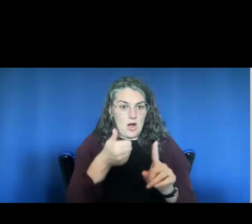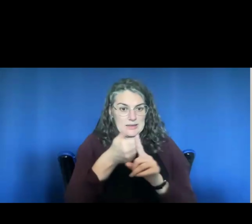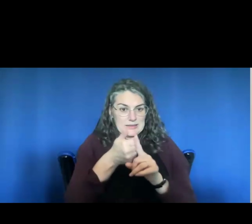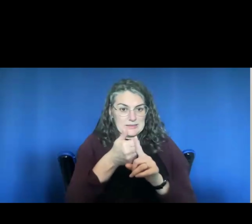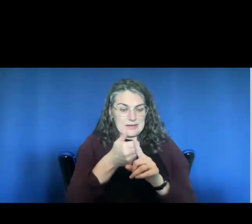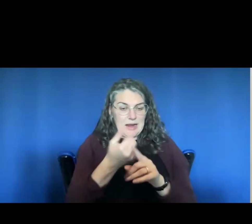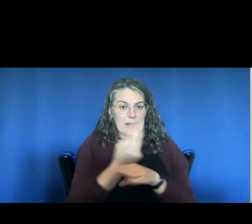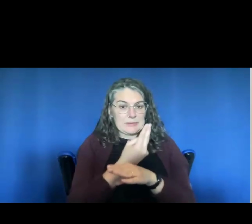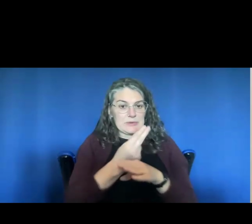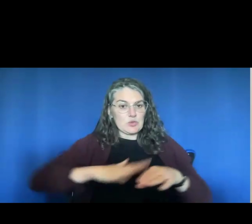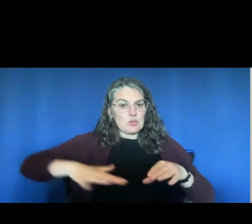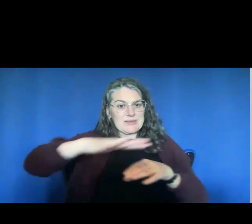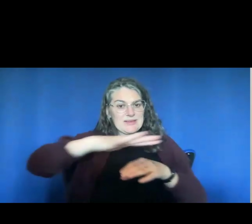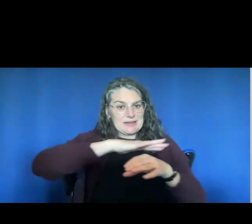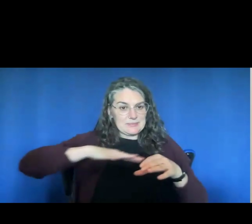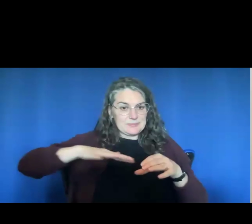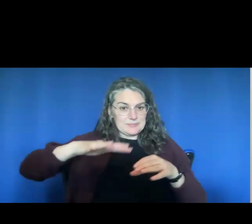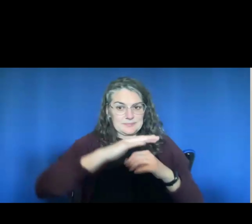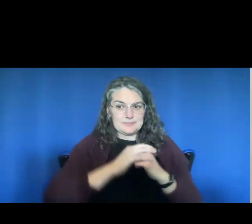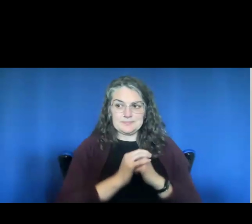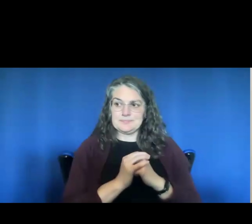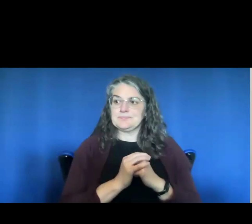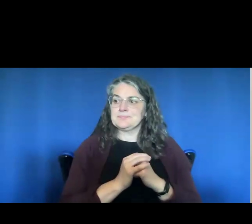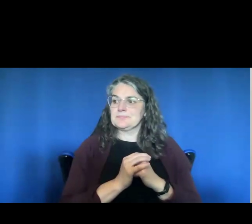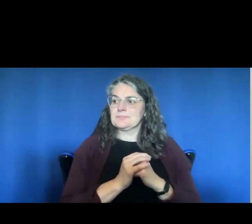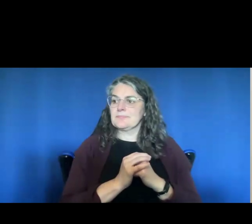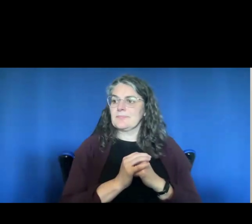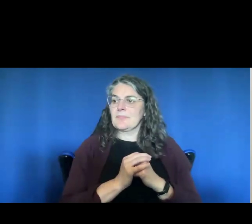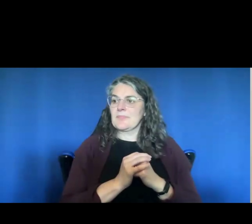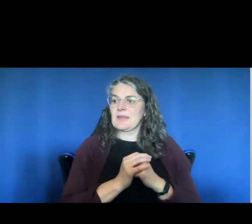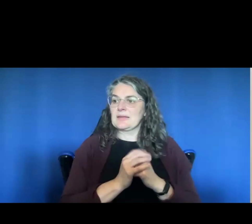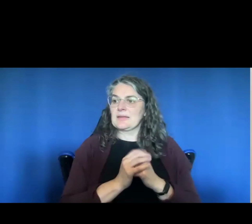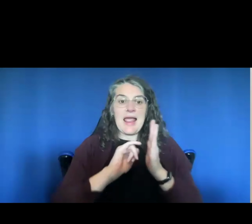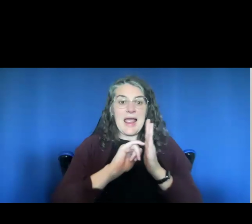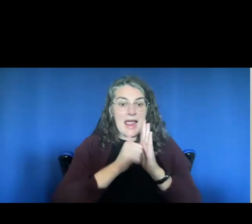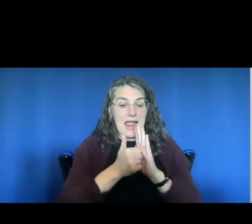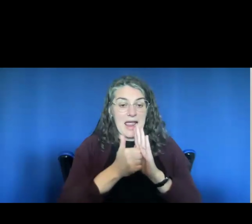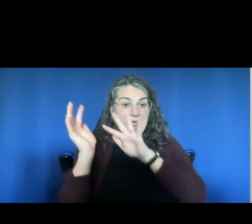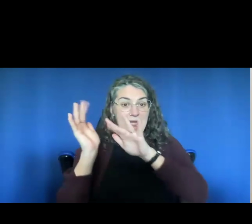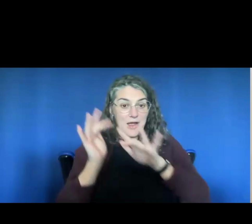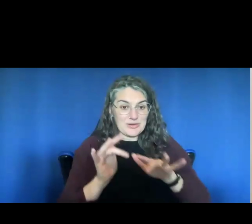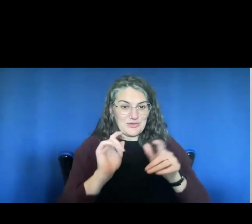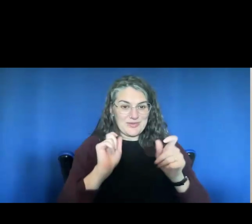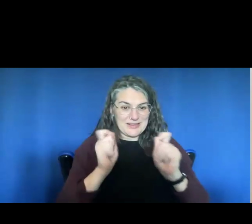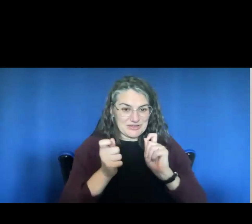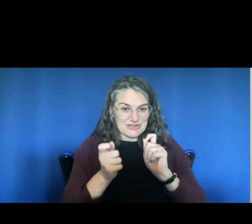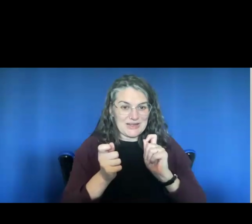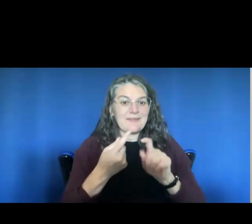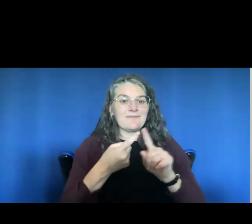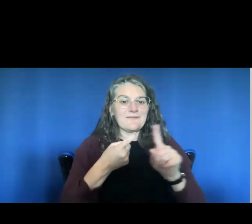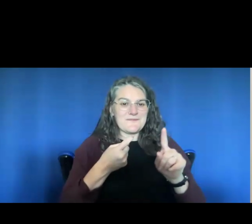spaces. And that's from How Do Snowflakes Form? Get the Science Behind the Snow.